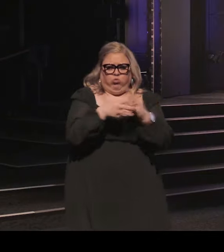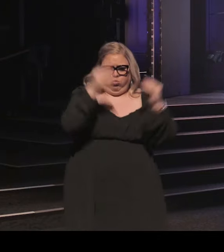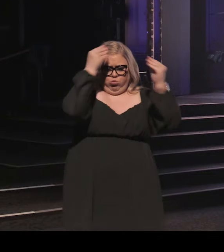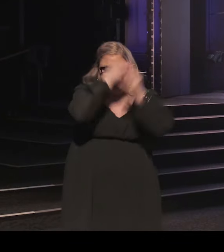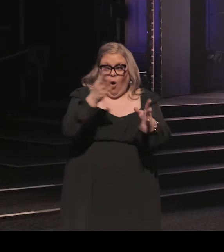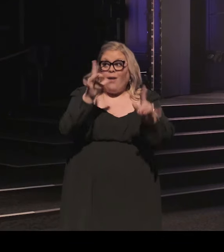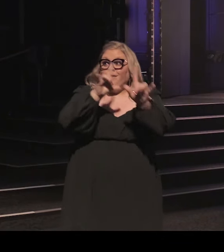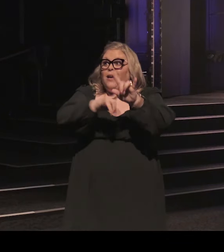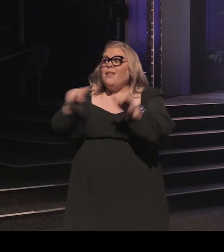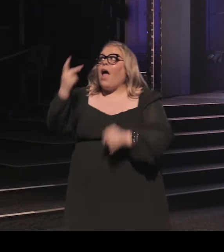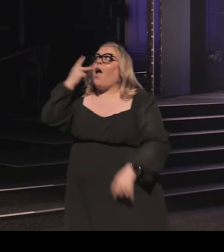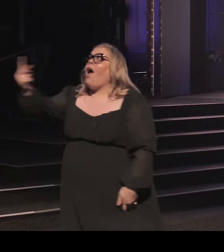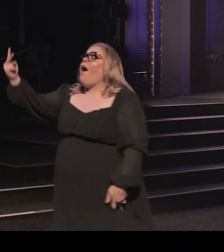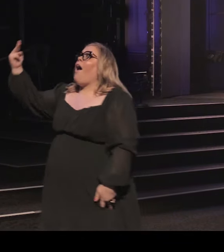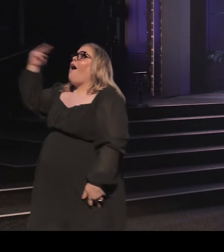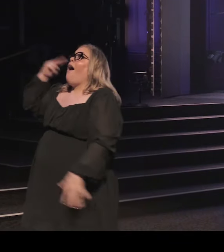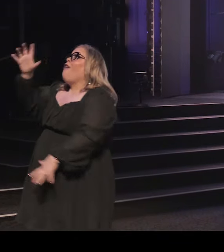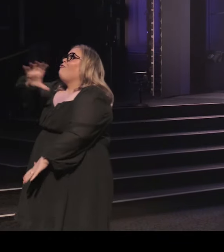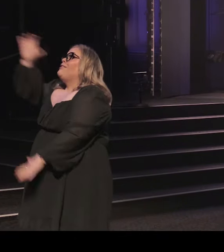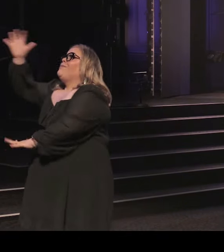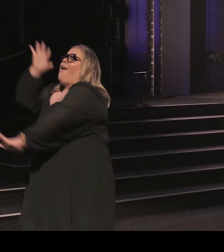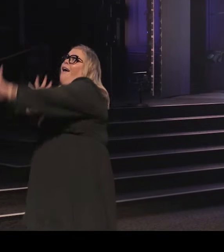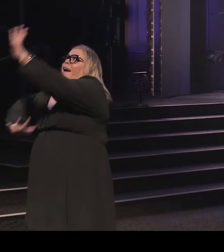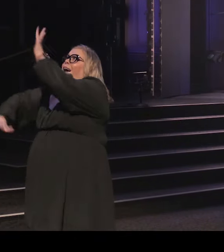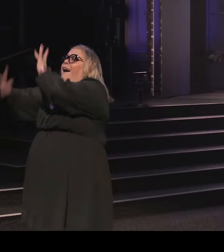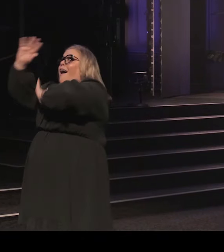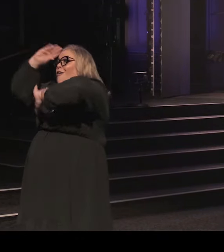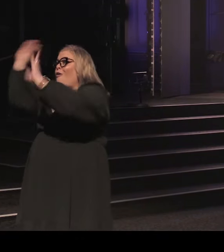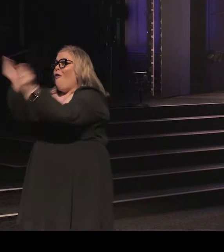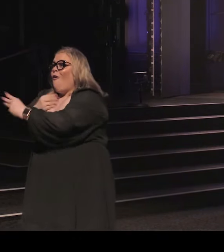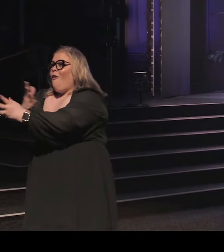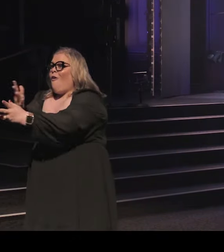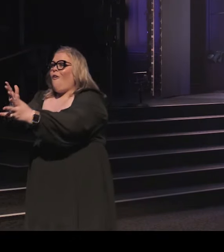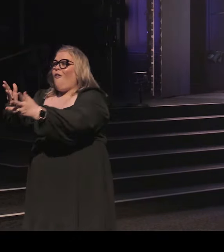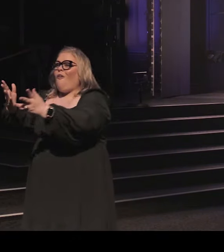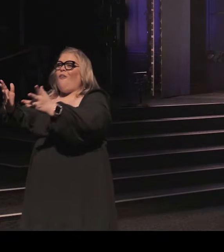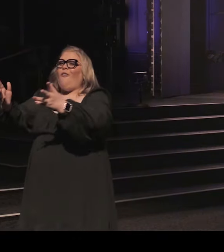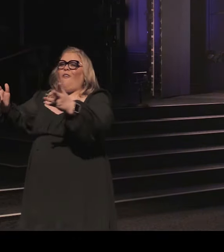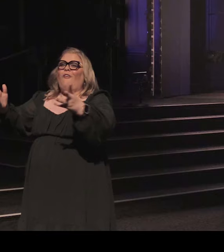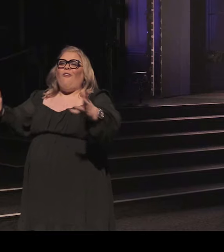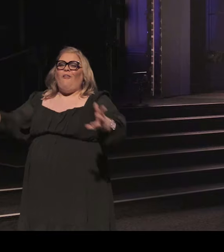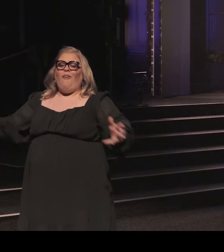stories and tales, the glories of Christmas is long ago.